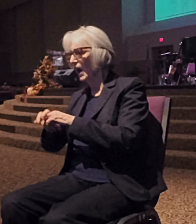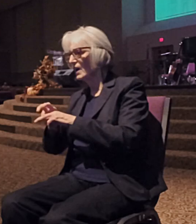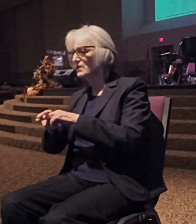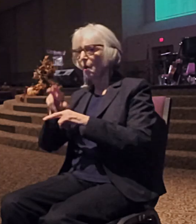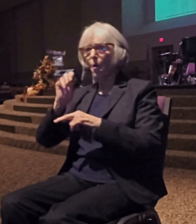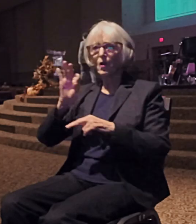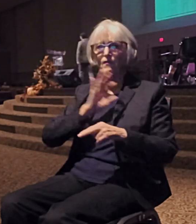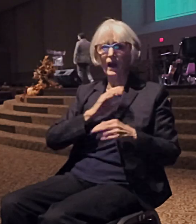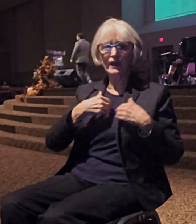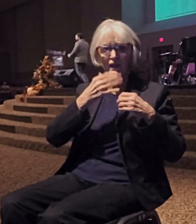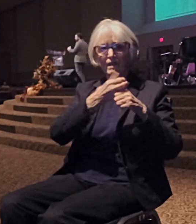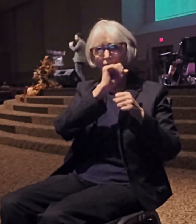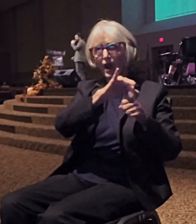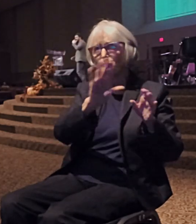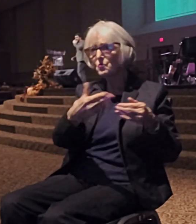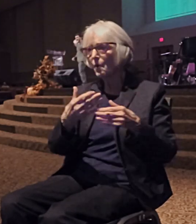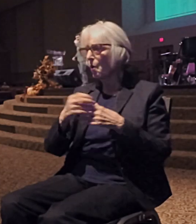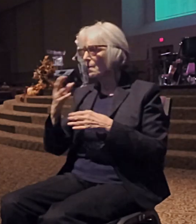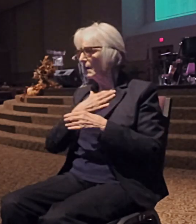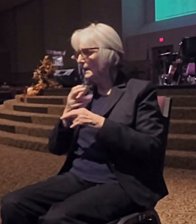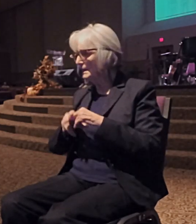my seat.